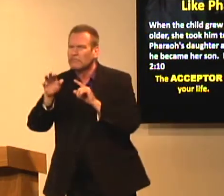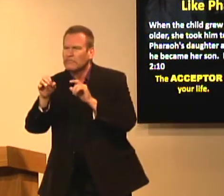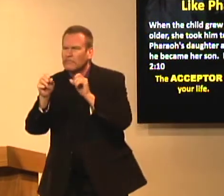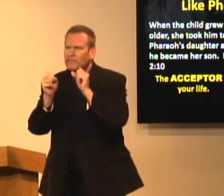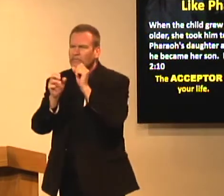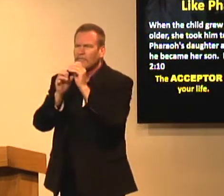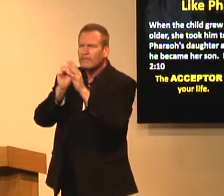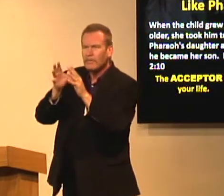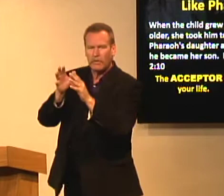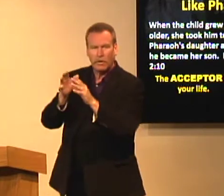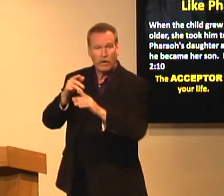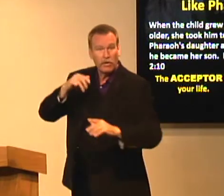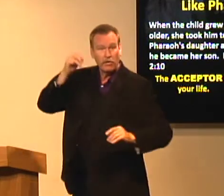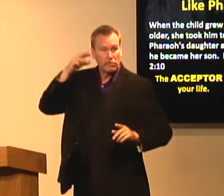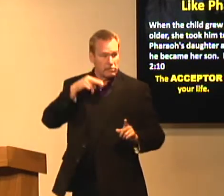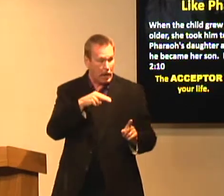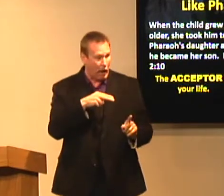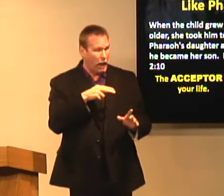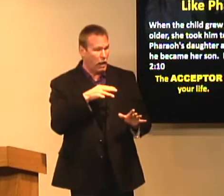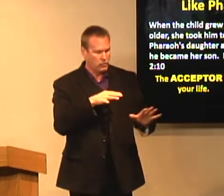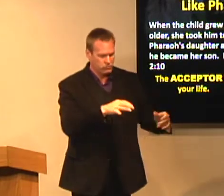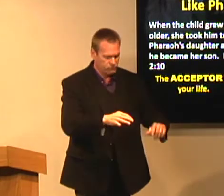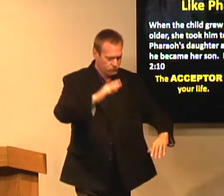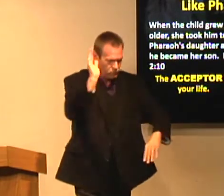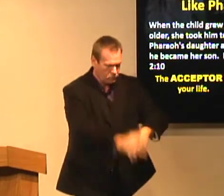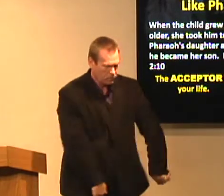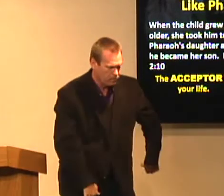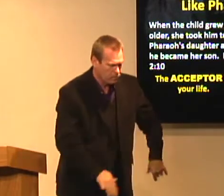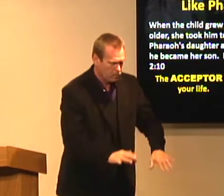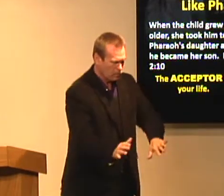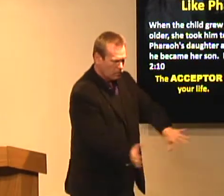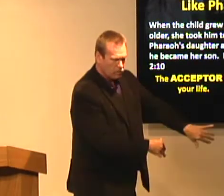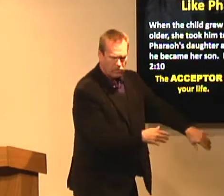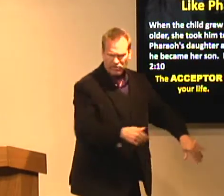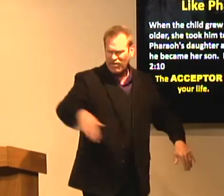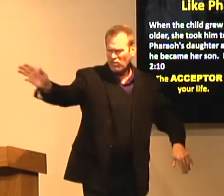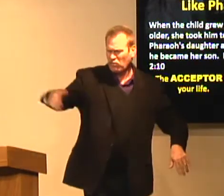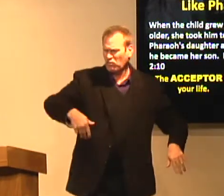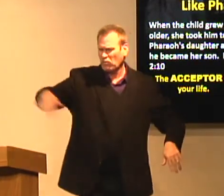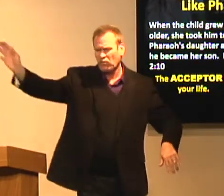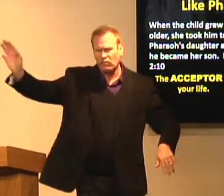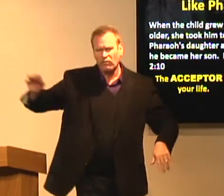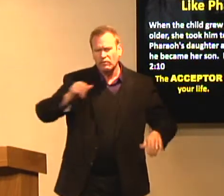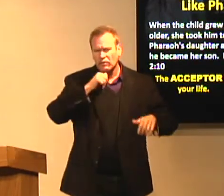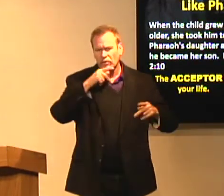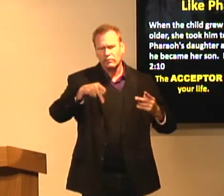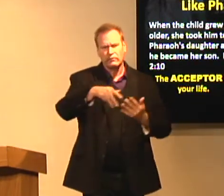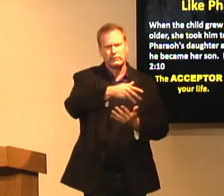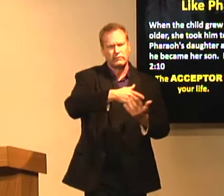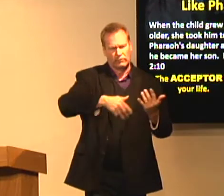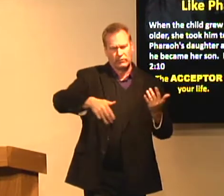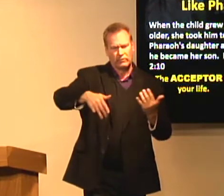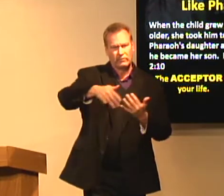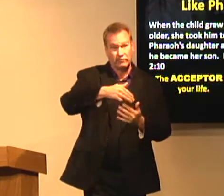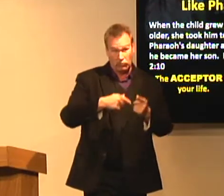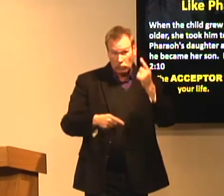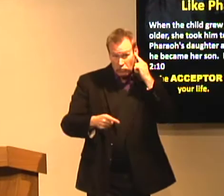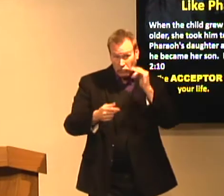to meet this one and will try to gesture with him, and then his parents will say, no, stop that, get away from my child. I don't want